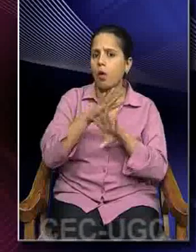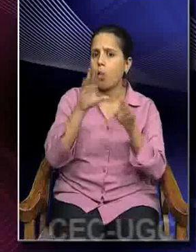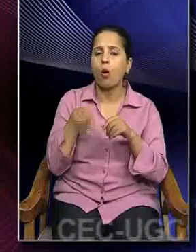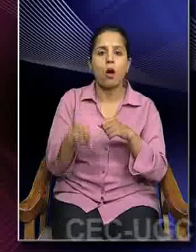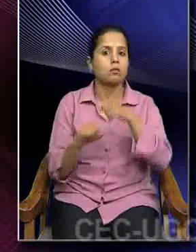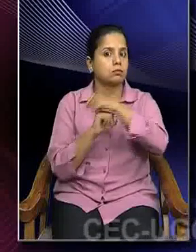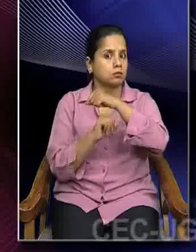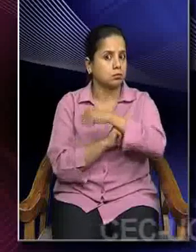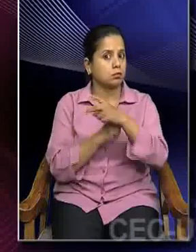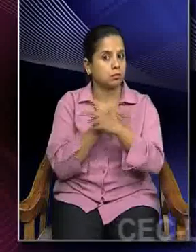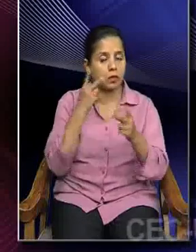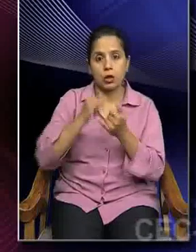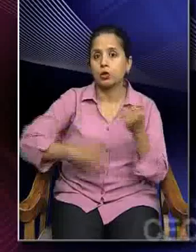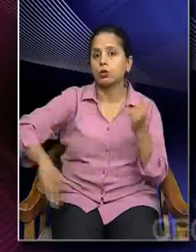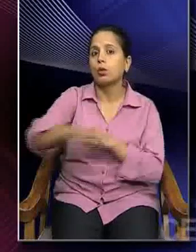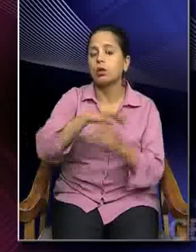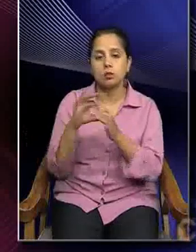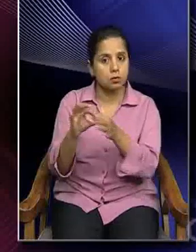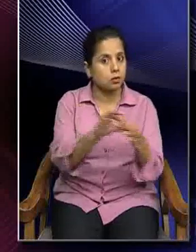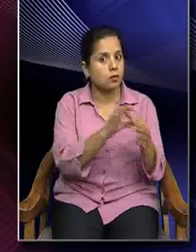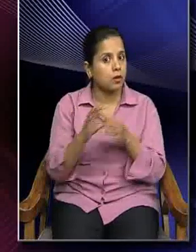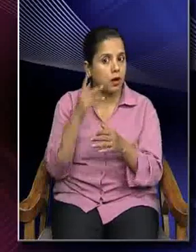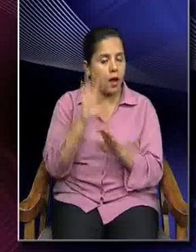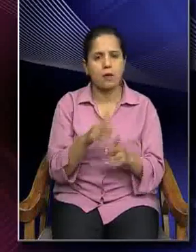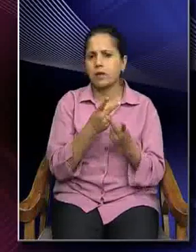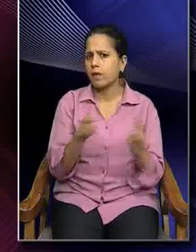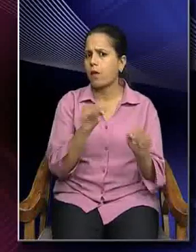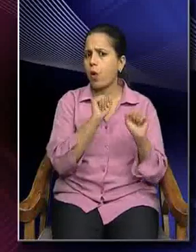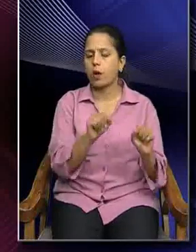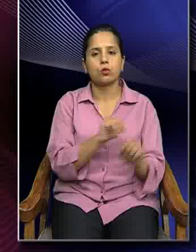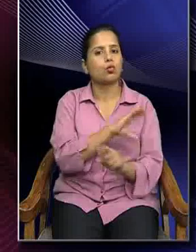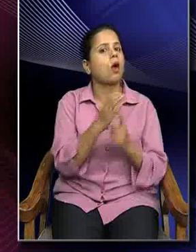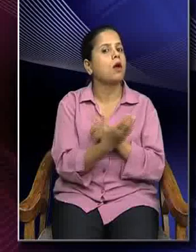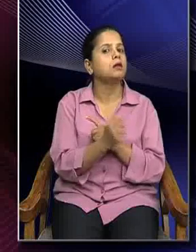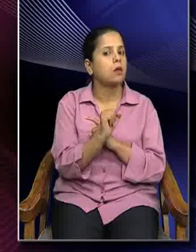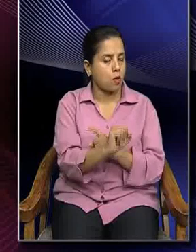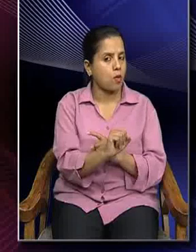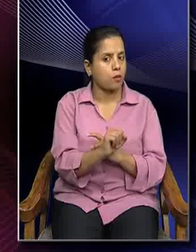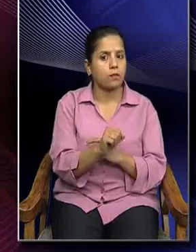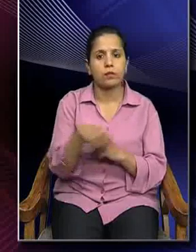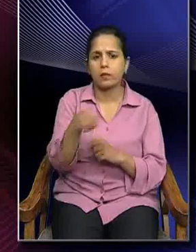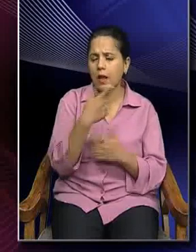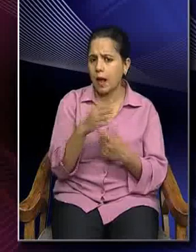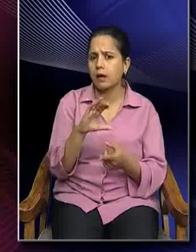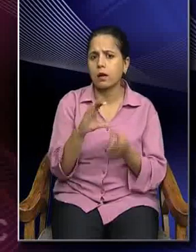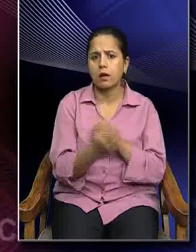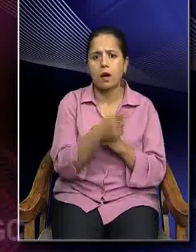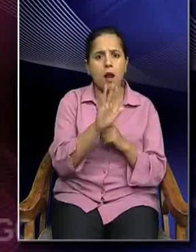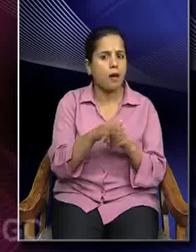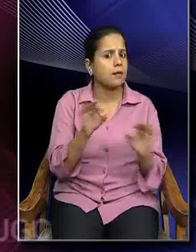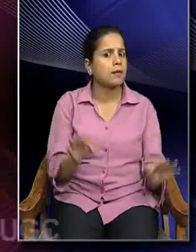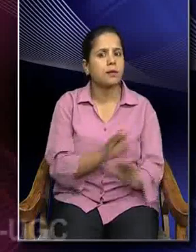structured social relationship has a unique culture. No culture could